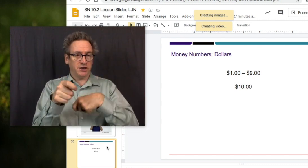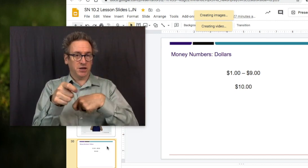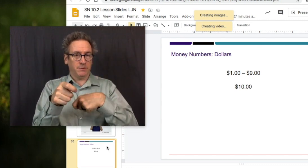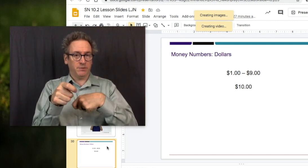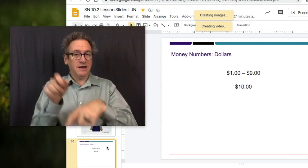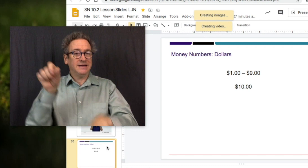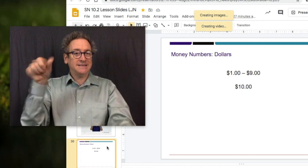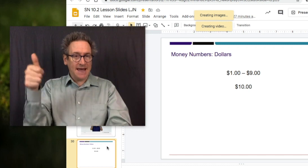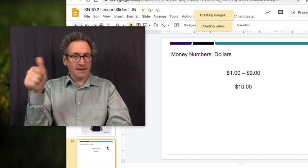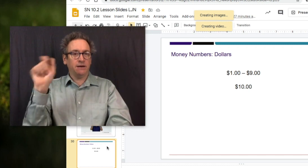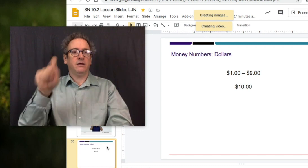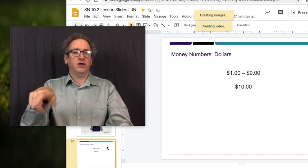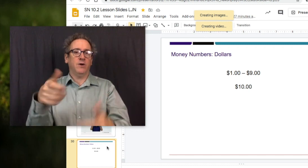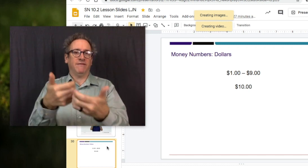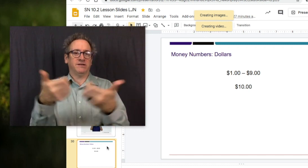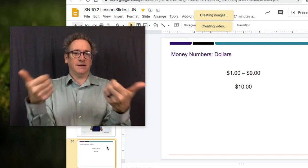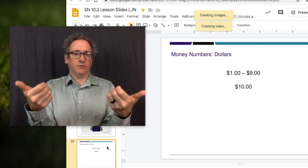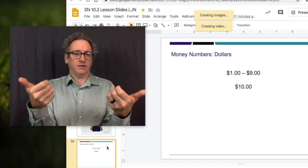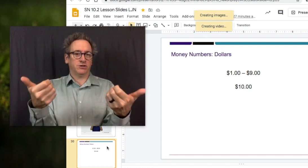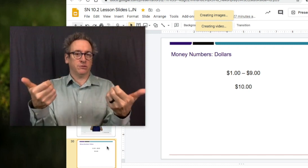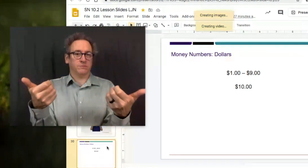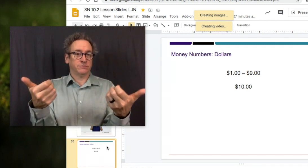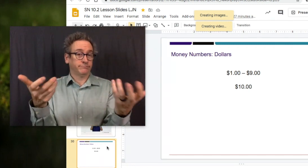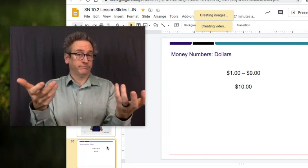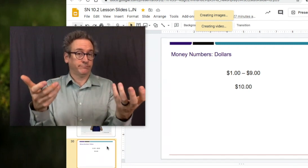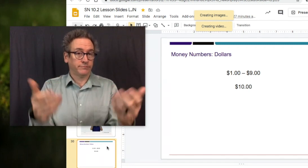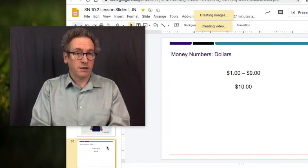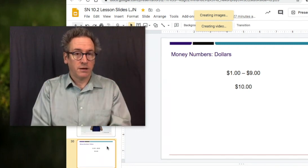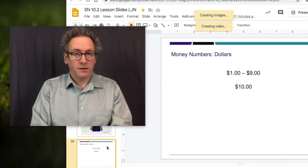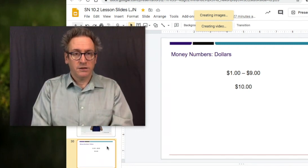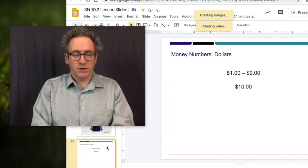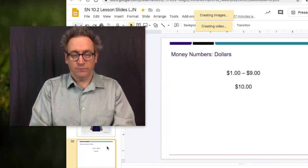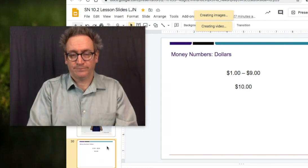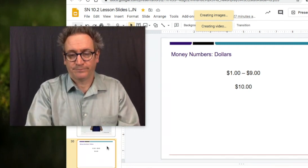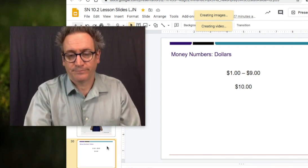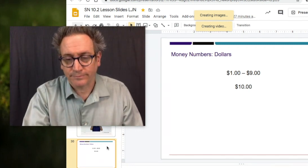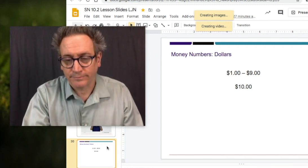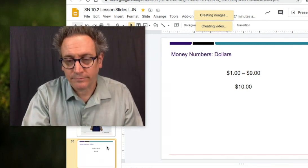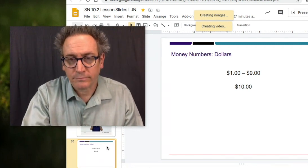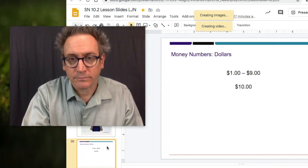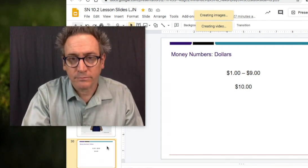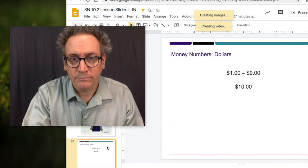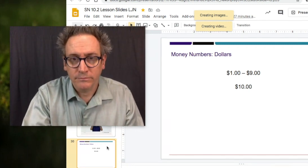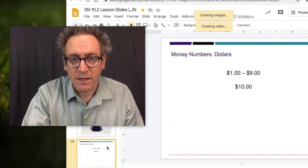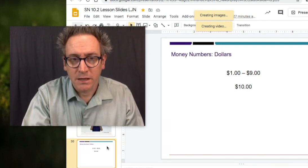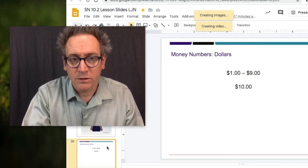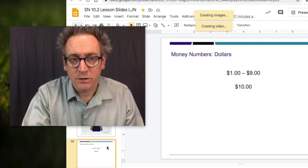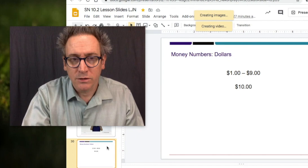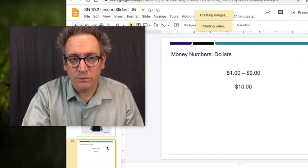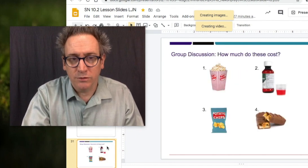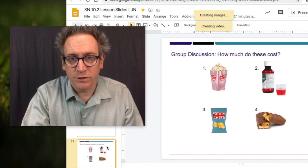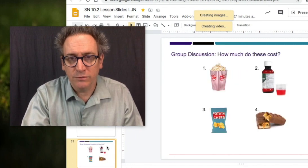switched handshake. 10, you have to separate the terms. So,